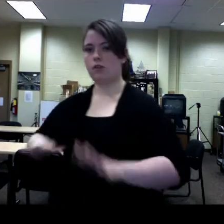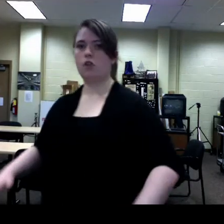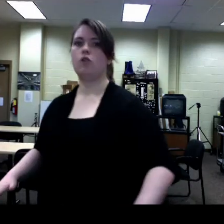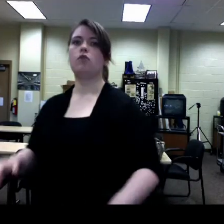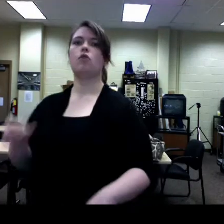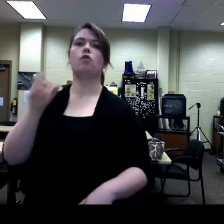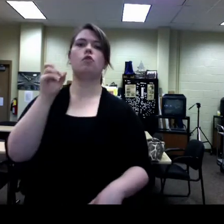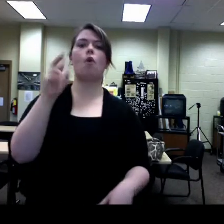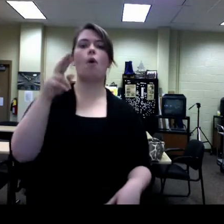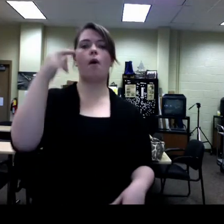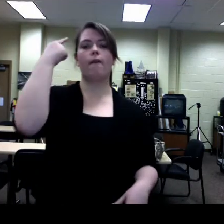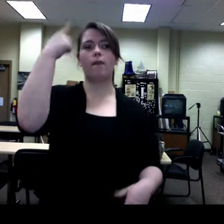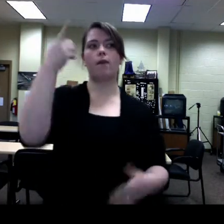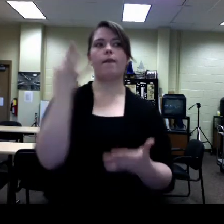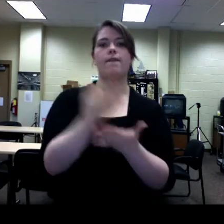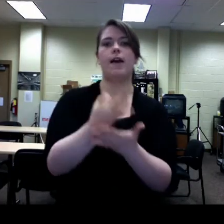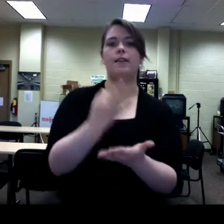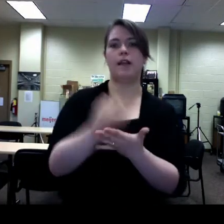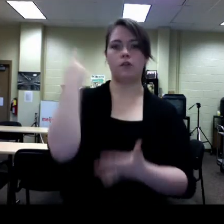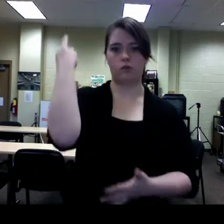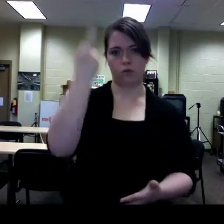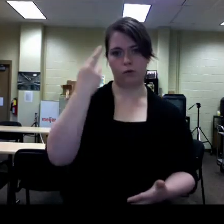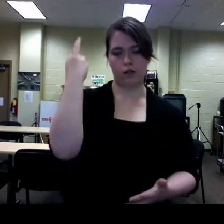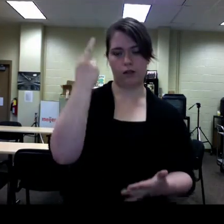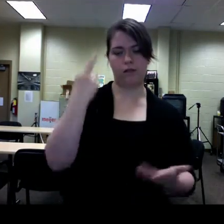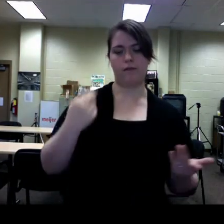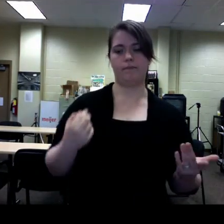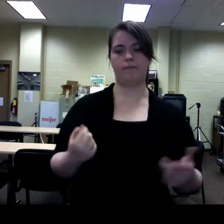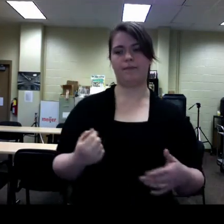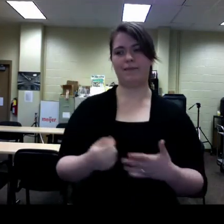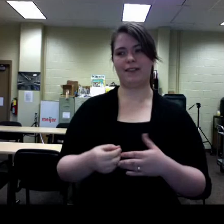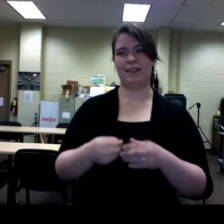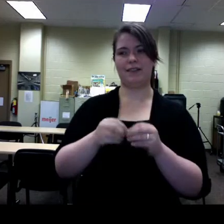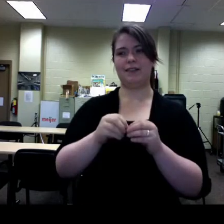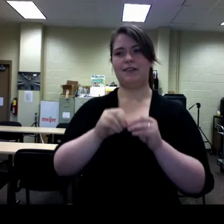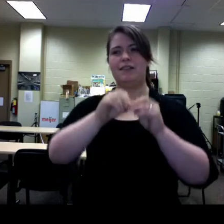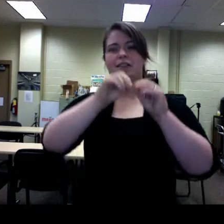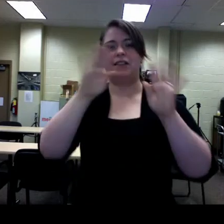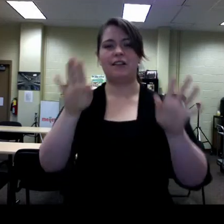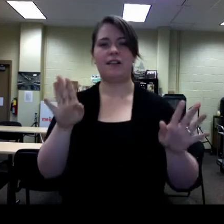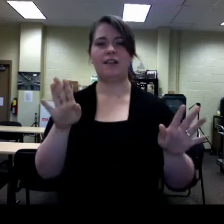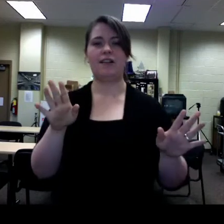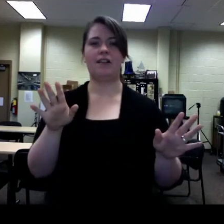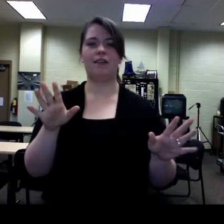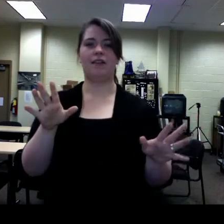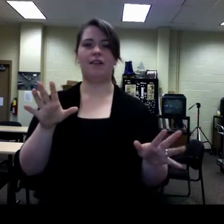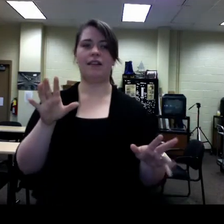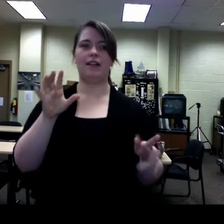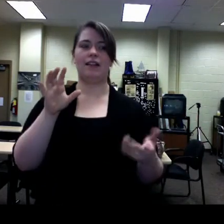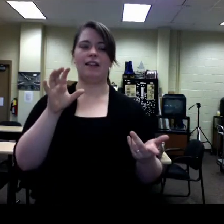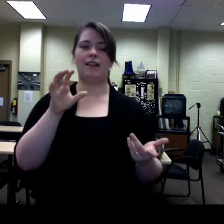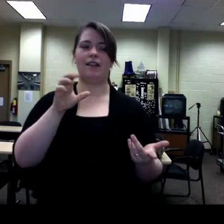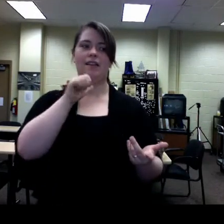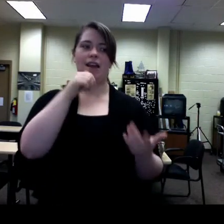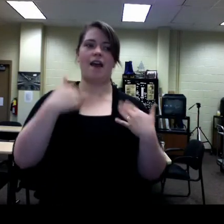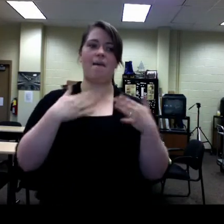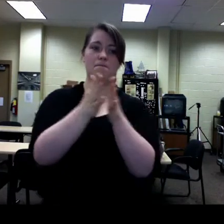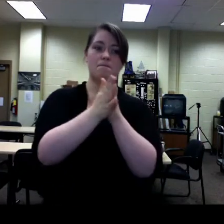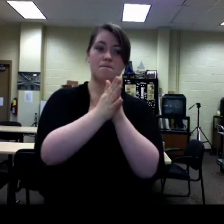know, you may not, hopefully, clearly you're not going to have, you know, passion for your elderly grandmother,